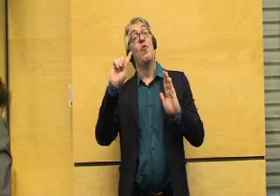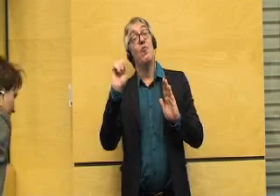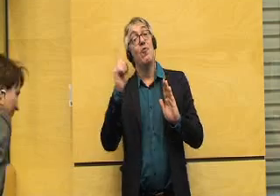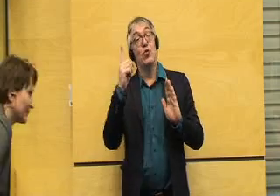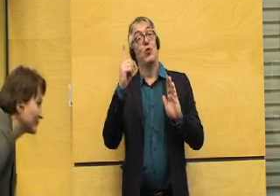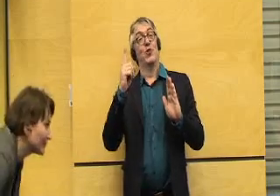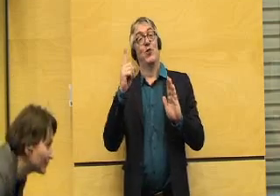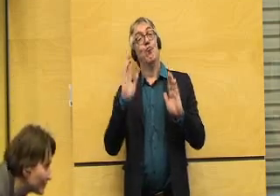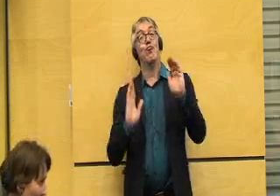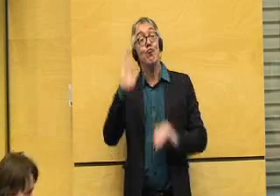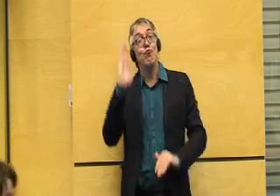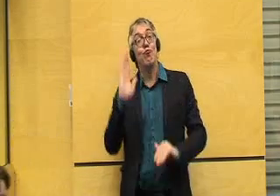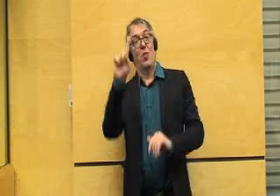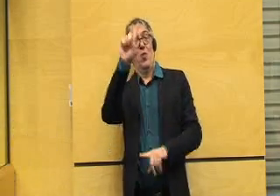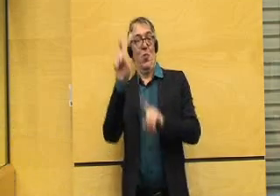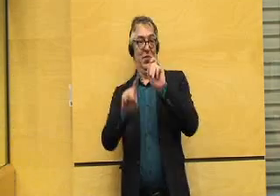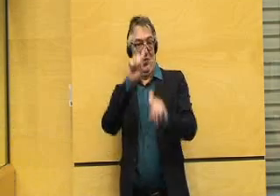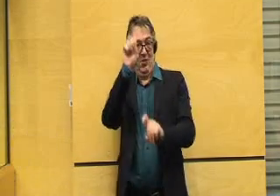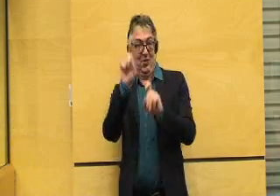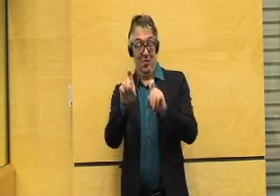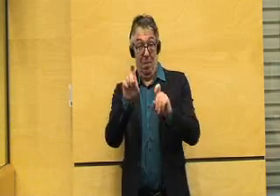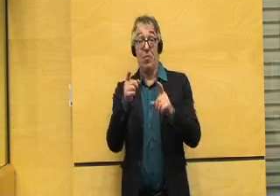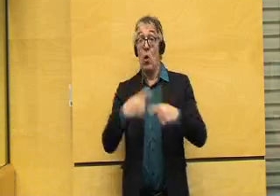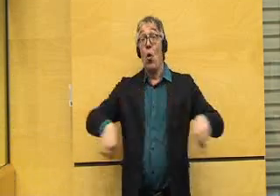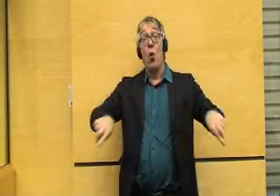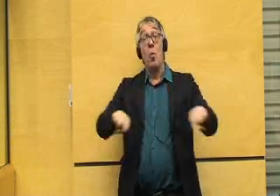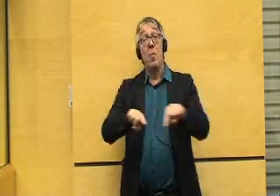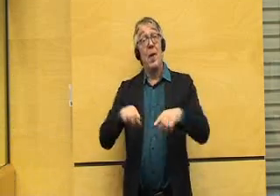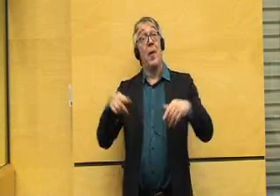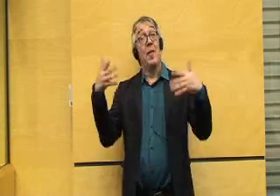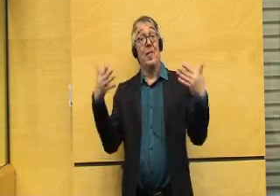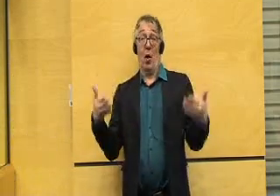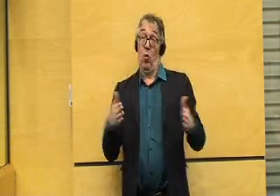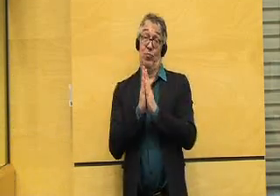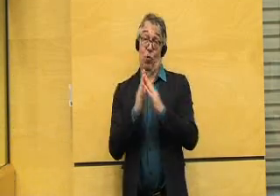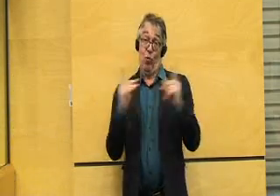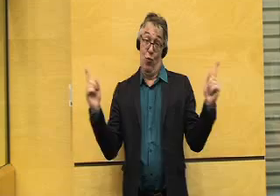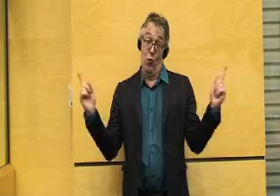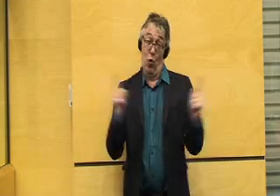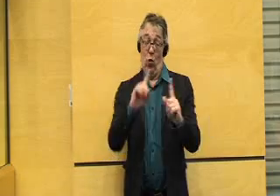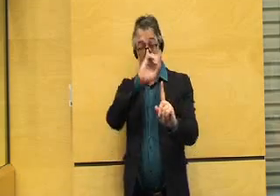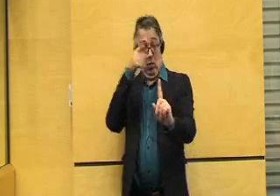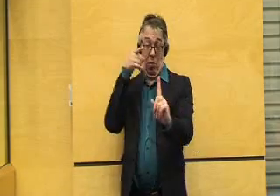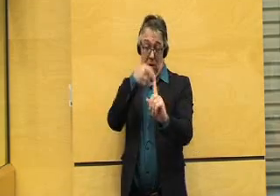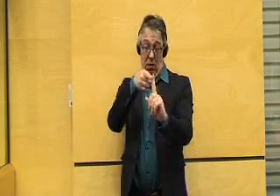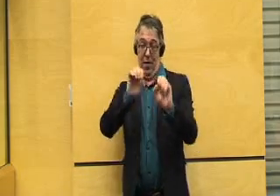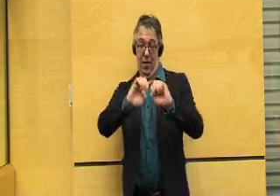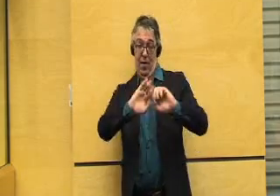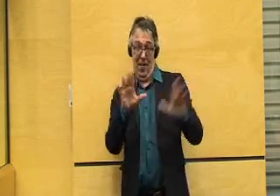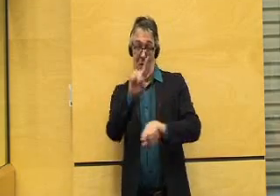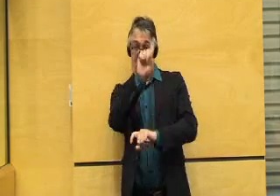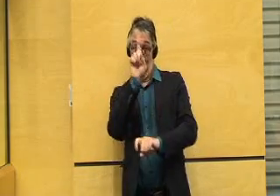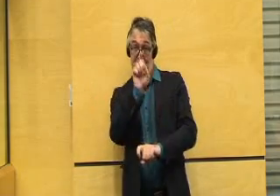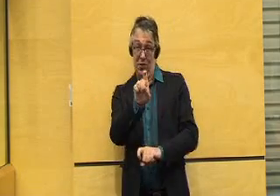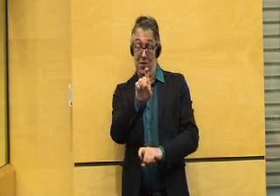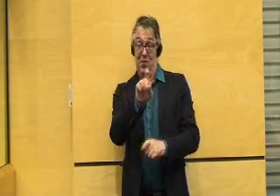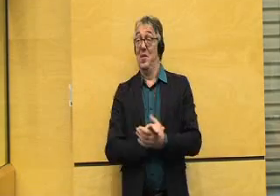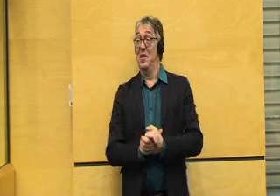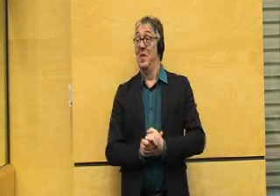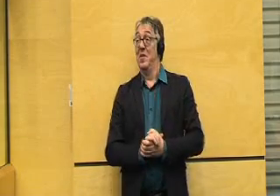So, members of the committee may now put concise and specific questions to the delegation.